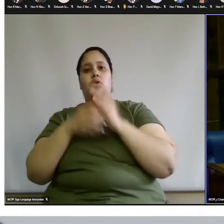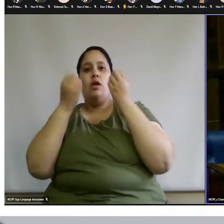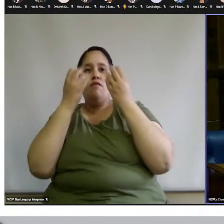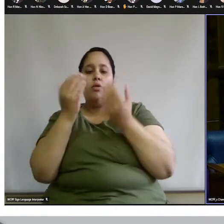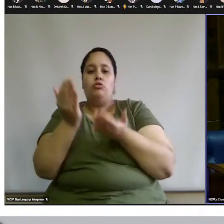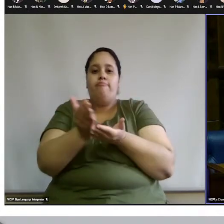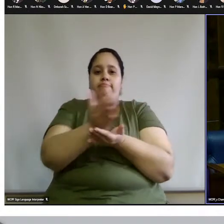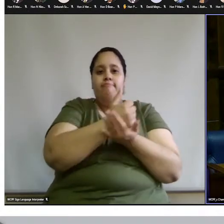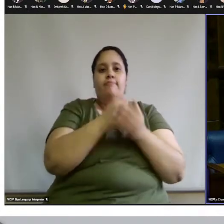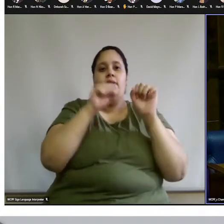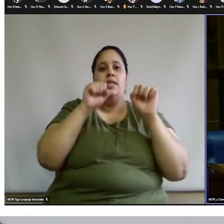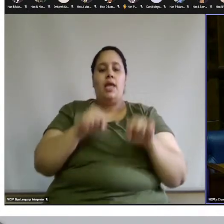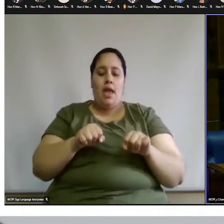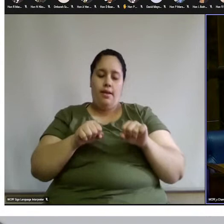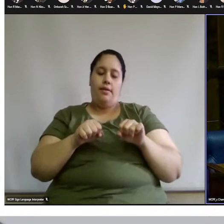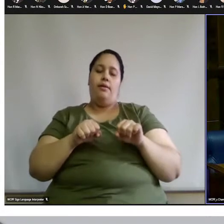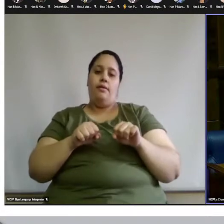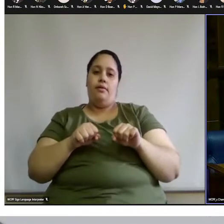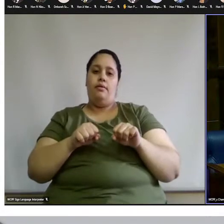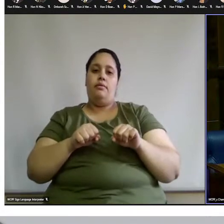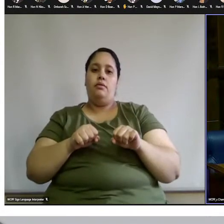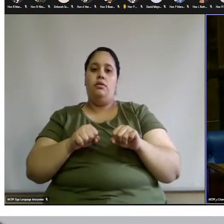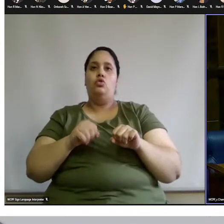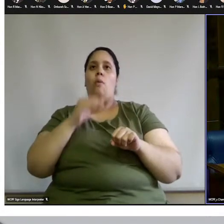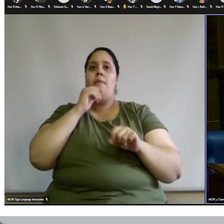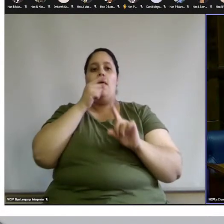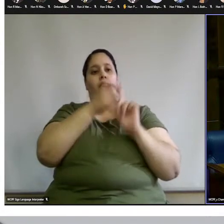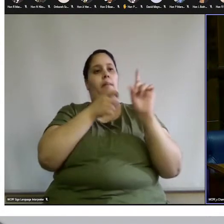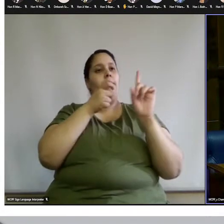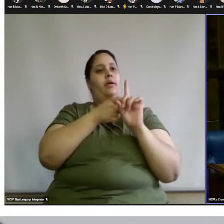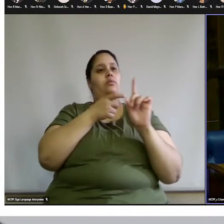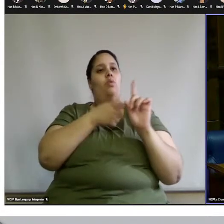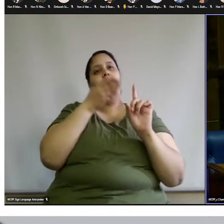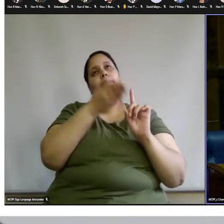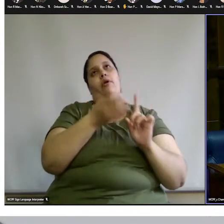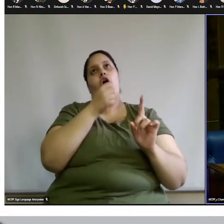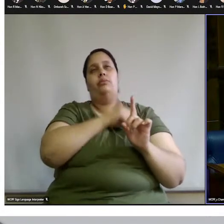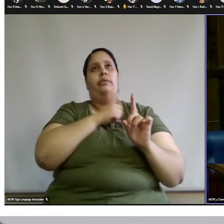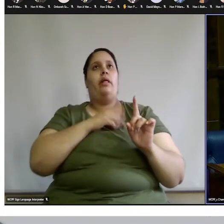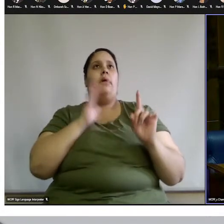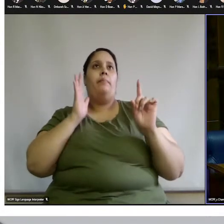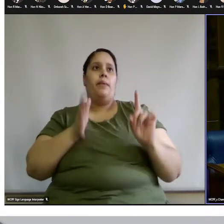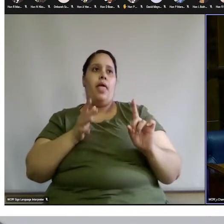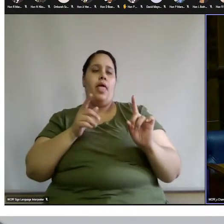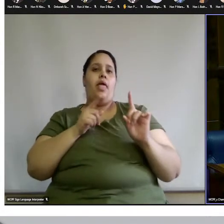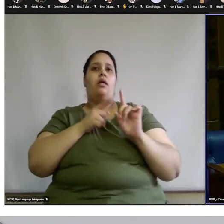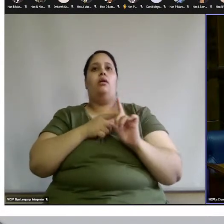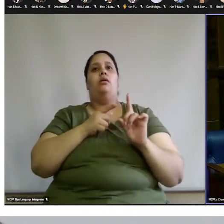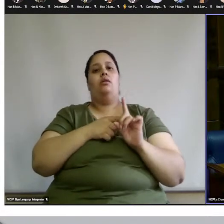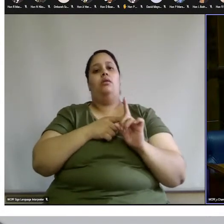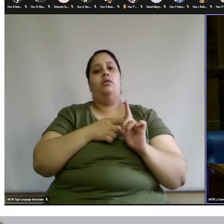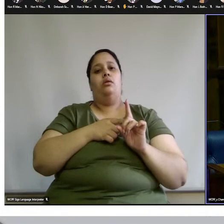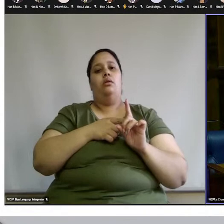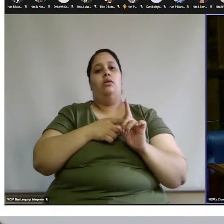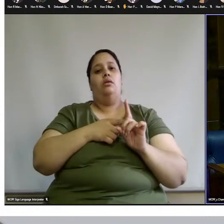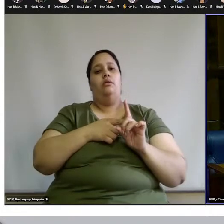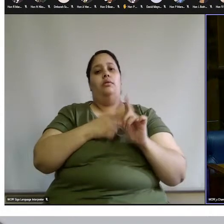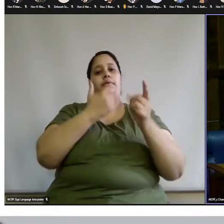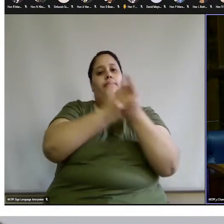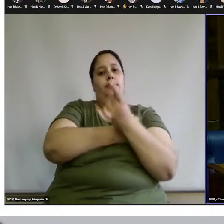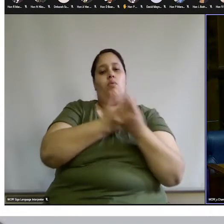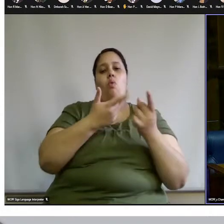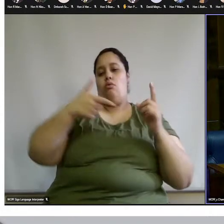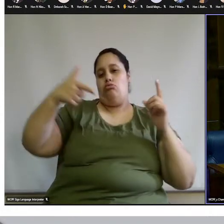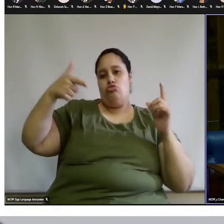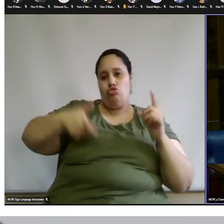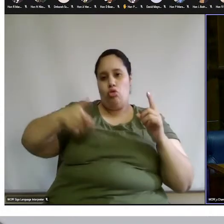that it's not only about this person appeared in our hospital, they were inebriated, they've got a gunshot